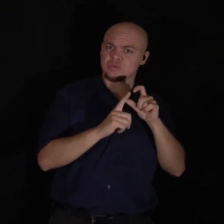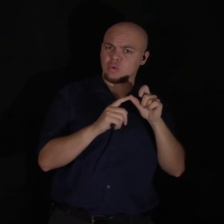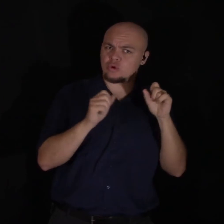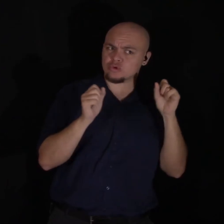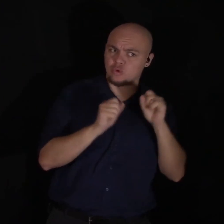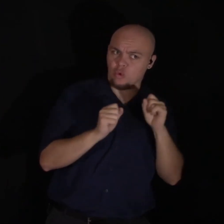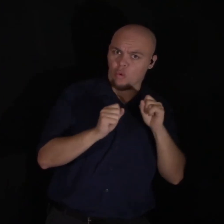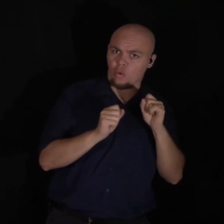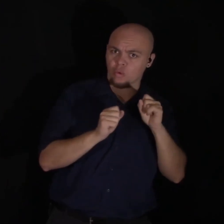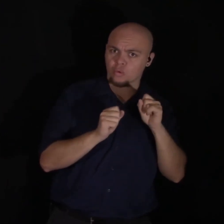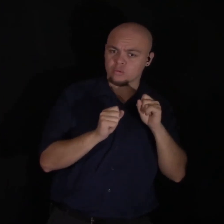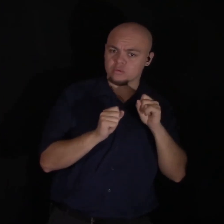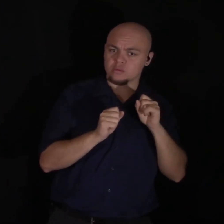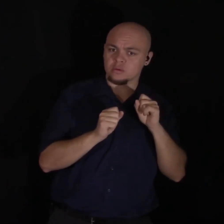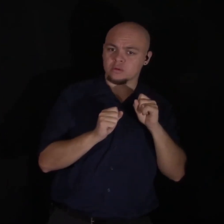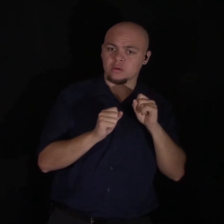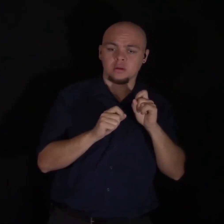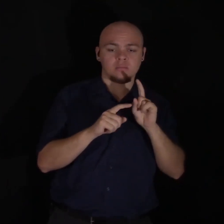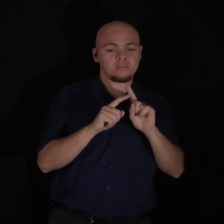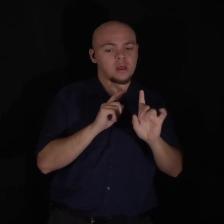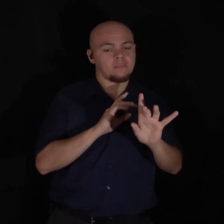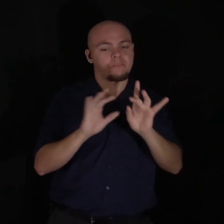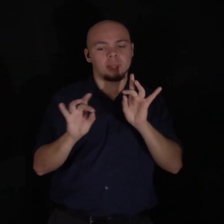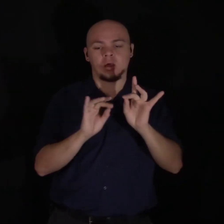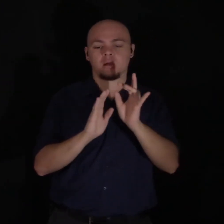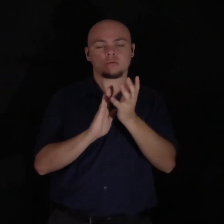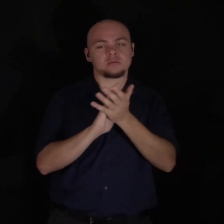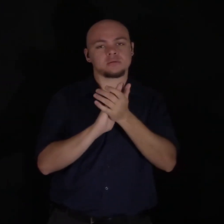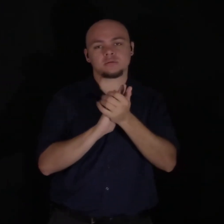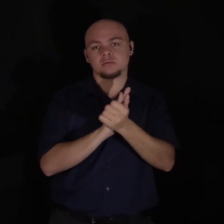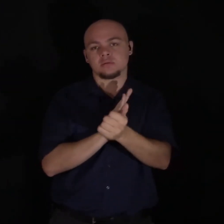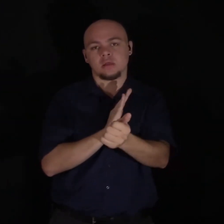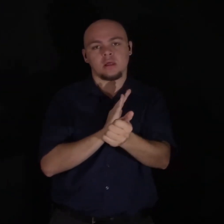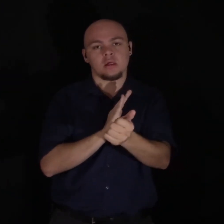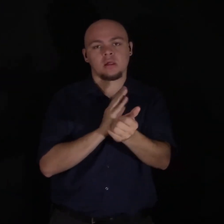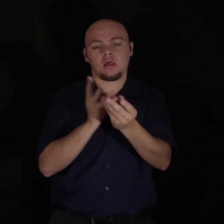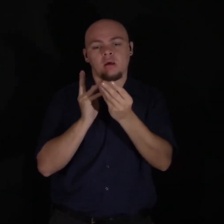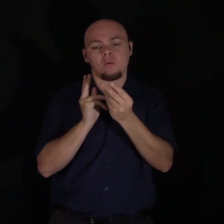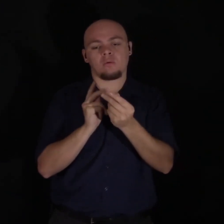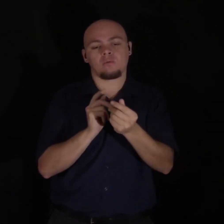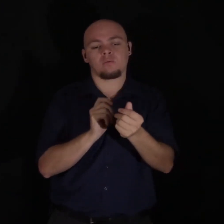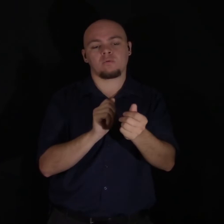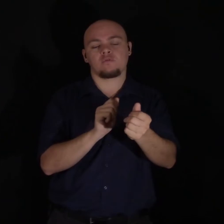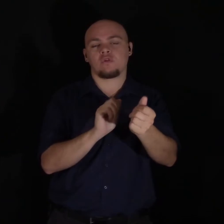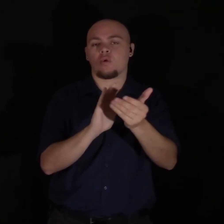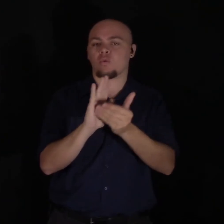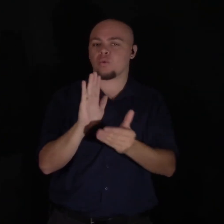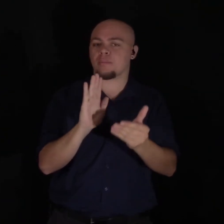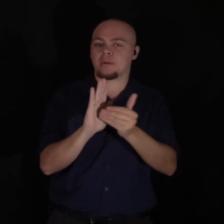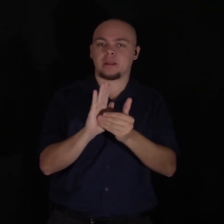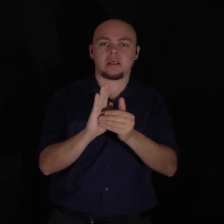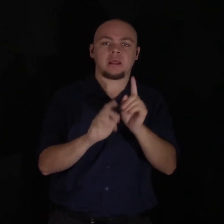with the choicest art, yet they flow with rapidity and unparalleled